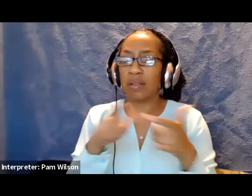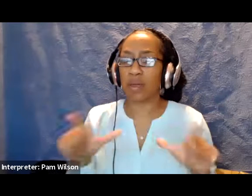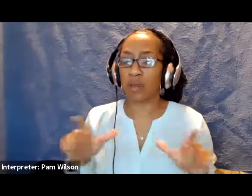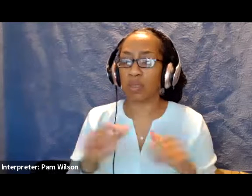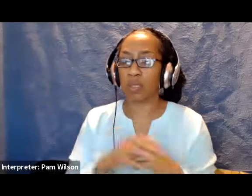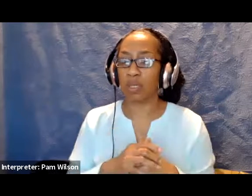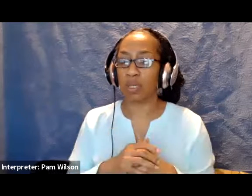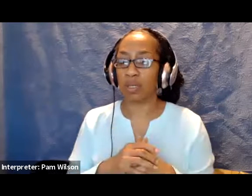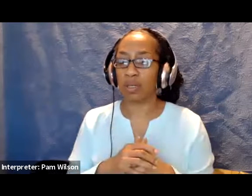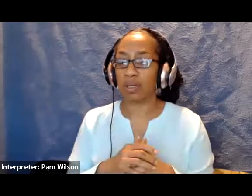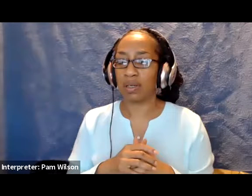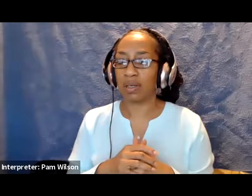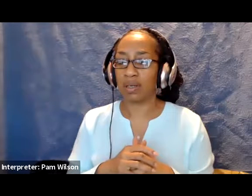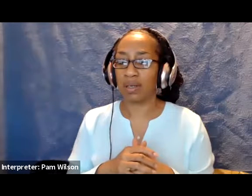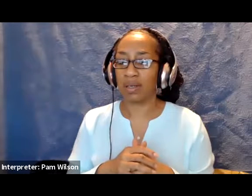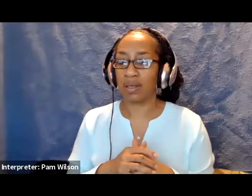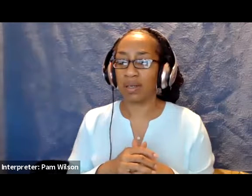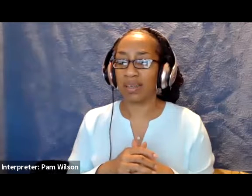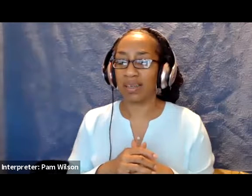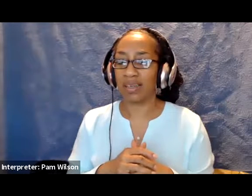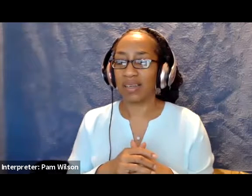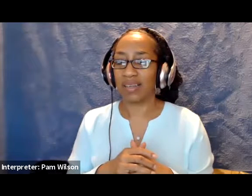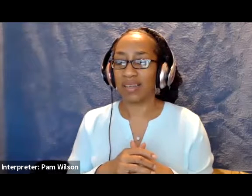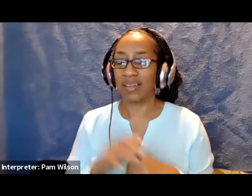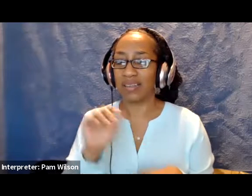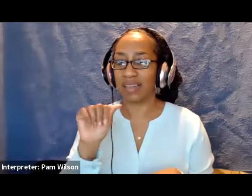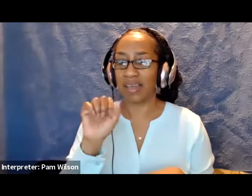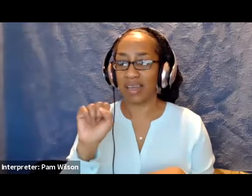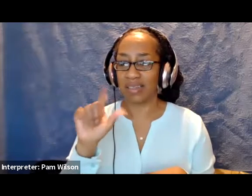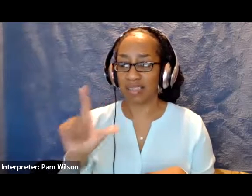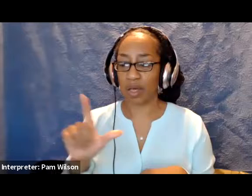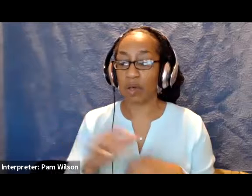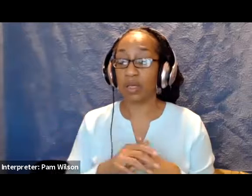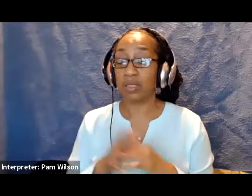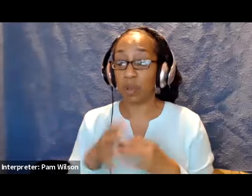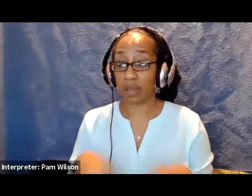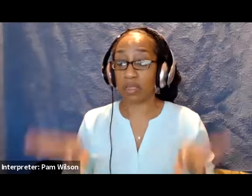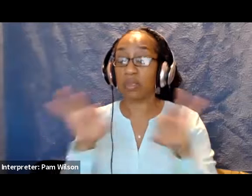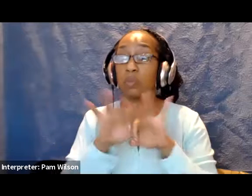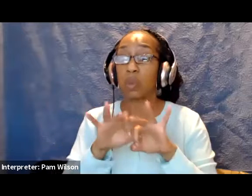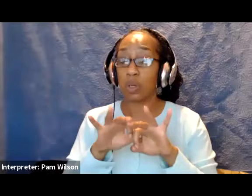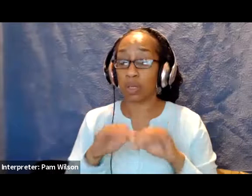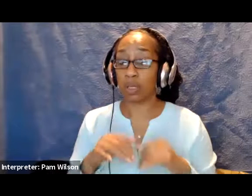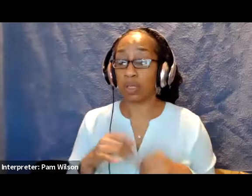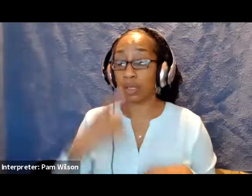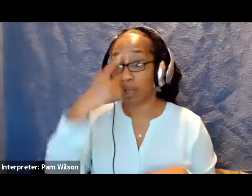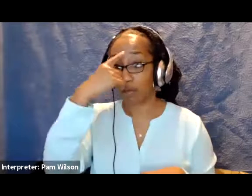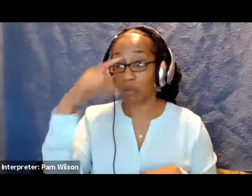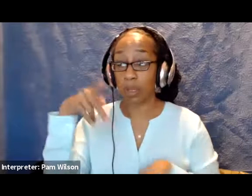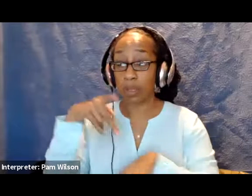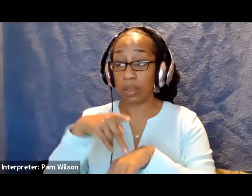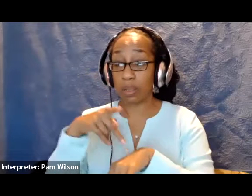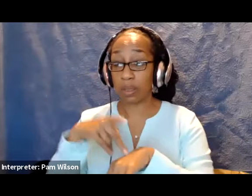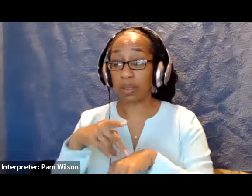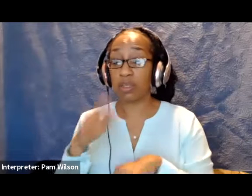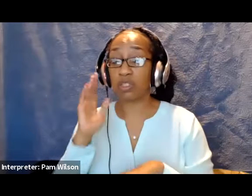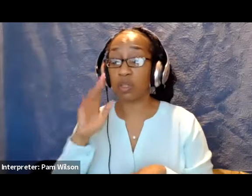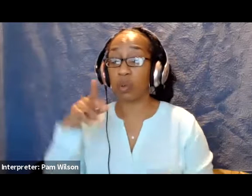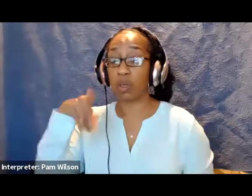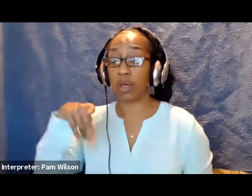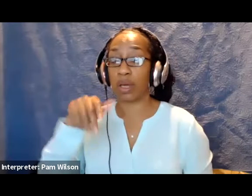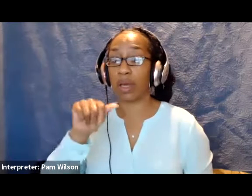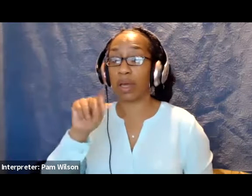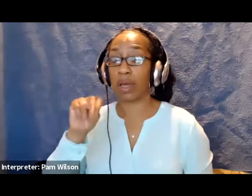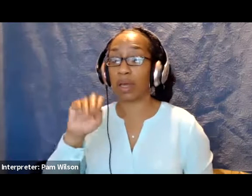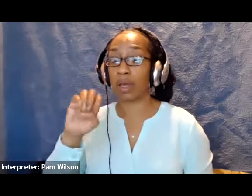sorry, this isn't Pam, that's ASL. That's a really important distinction. For Pam, she's going to be a panelist.